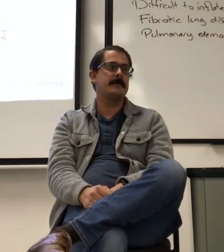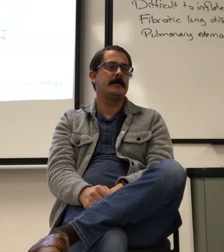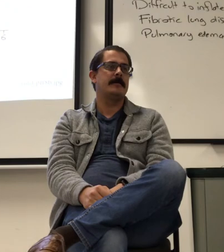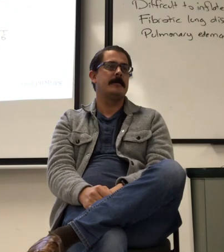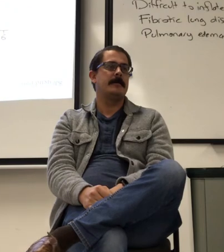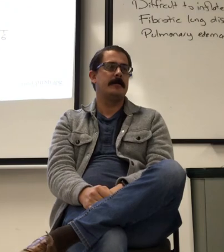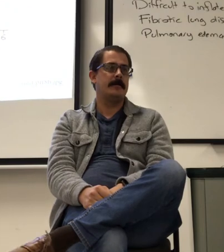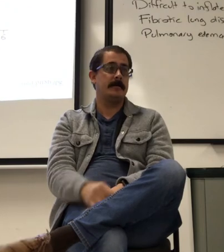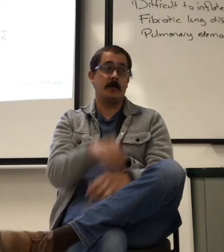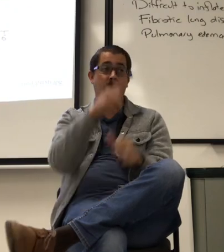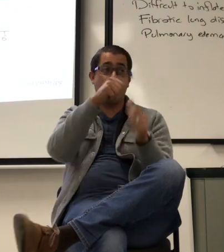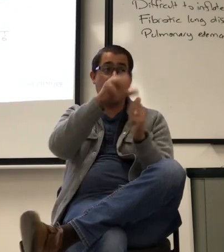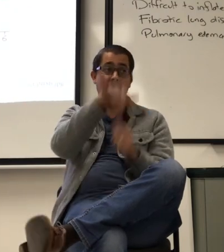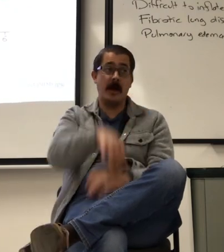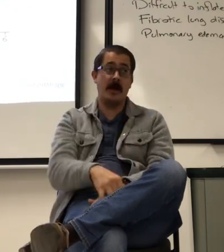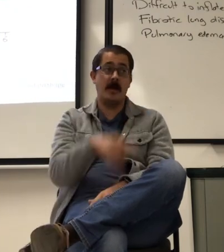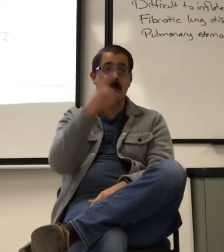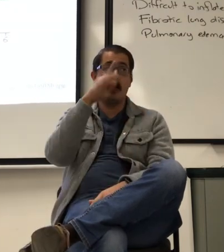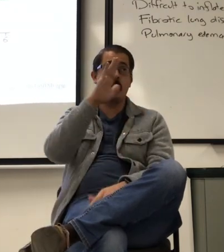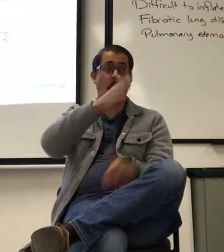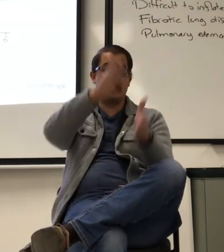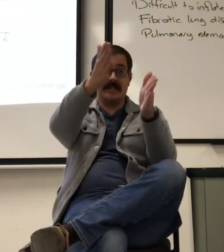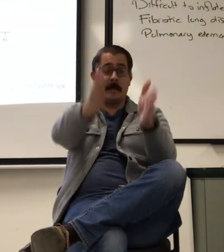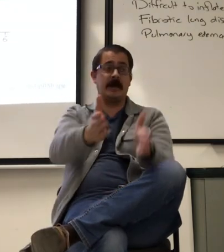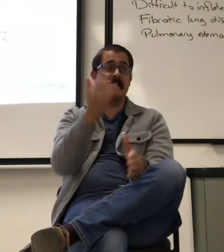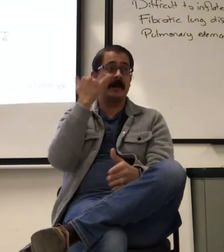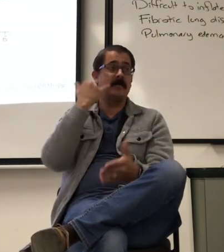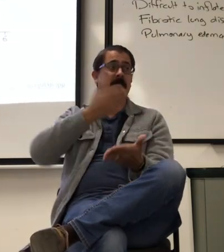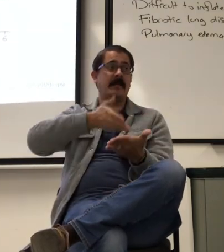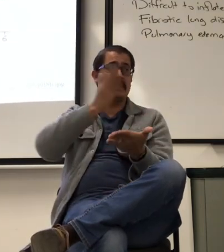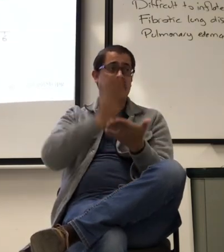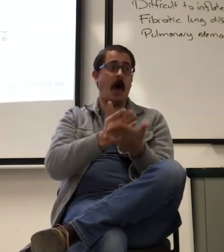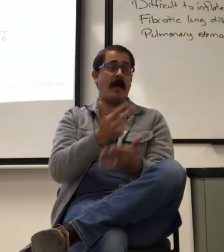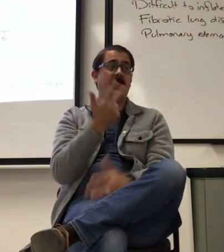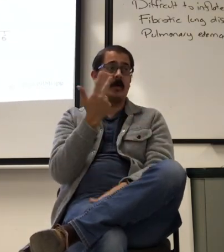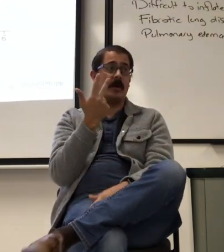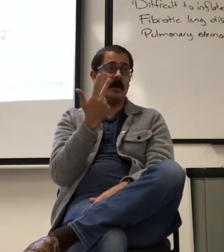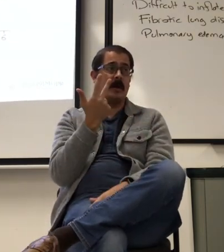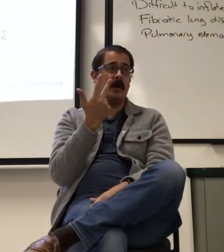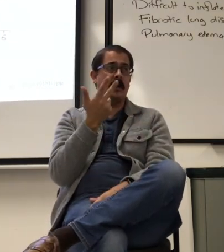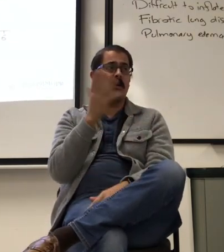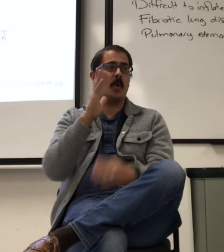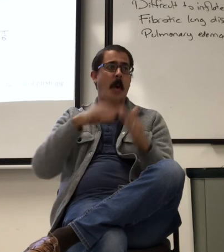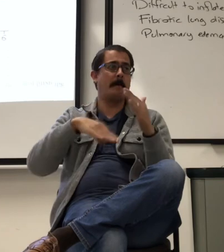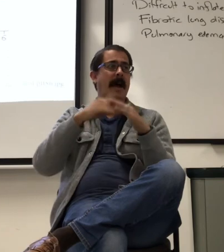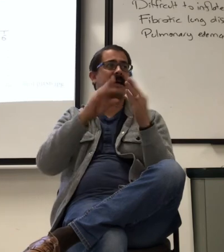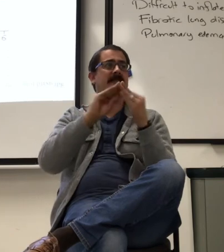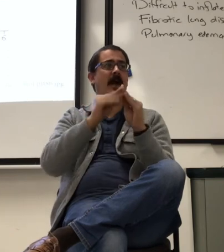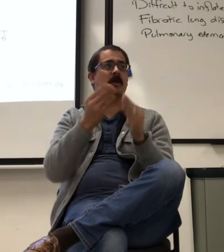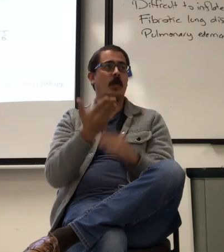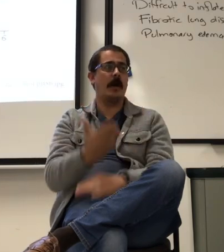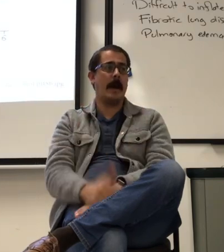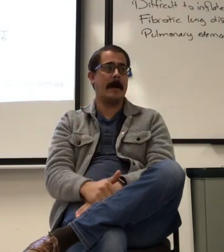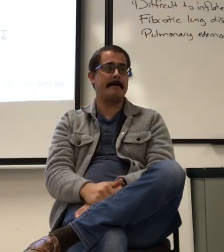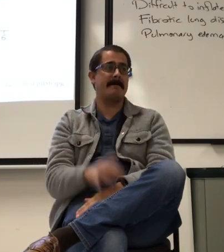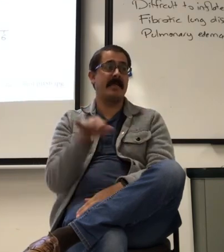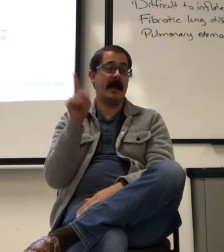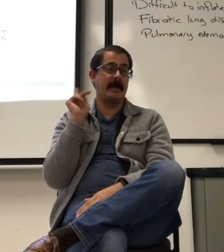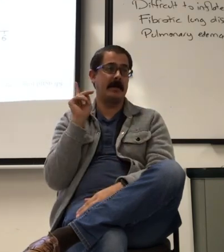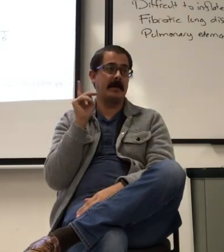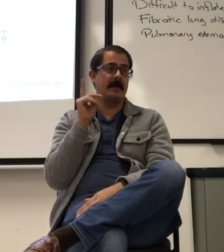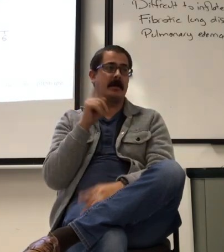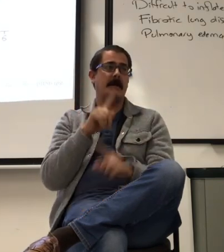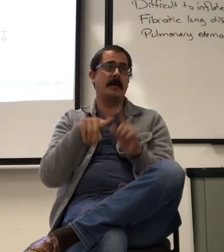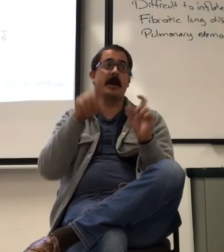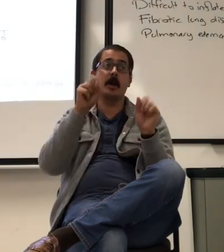And so remember that. For your subject, if they stop at 3, what's your max value going to be? That, but it could